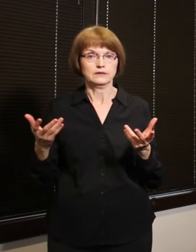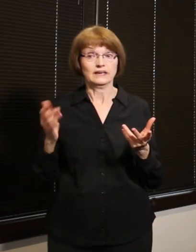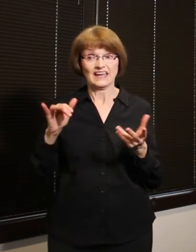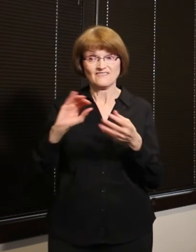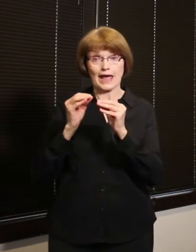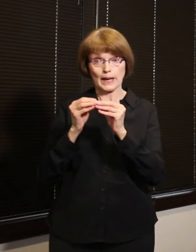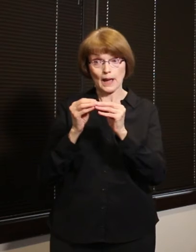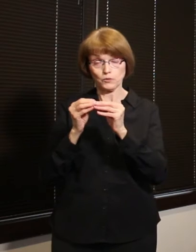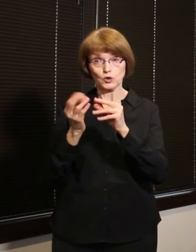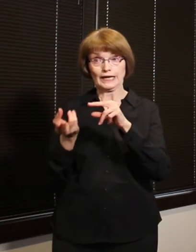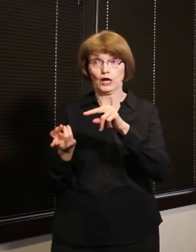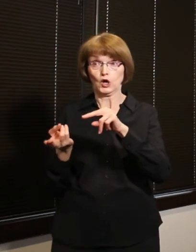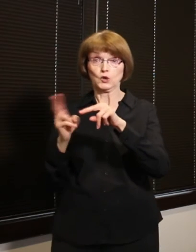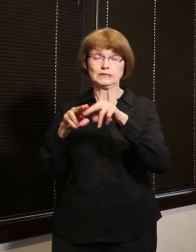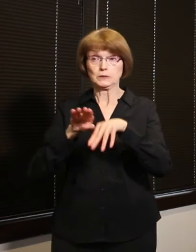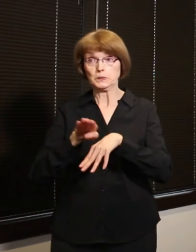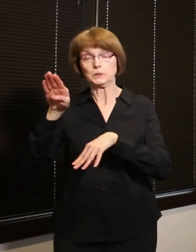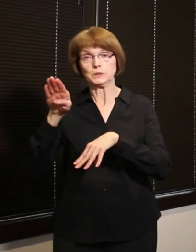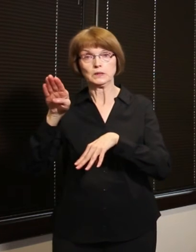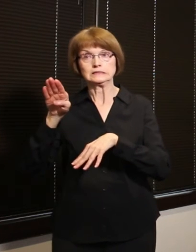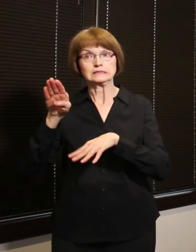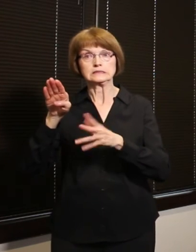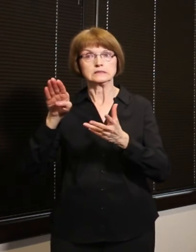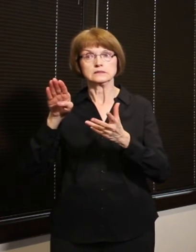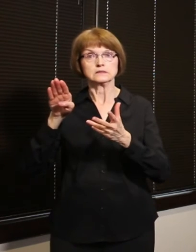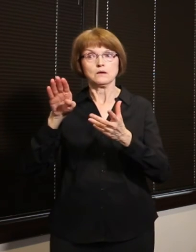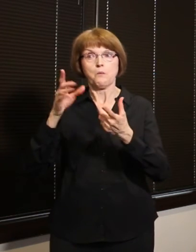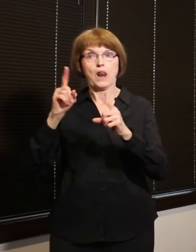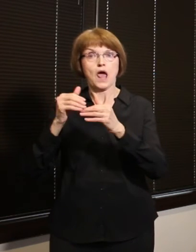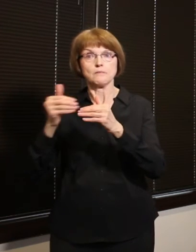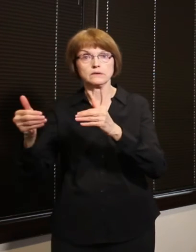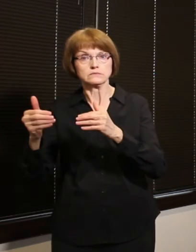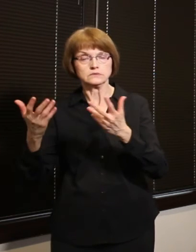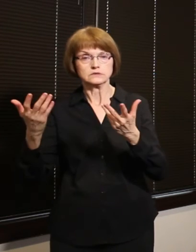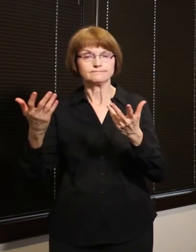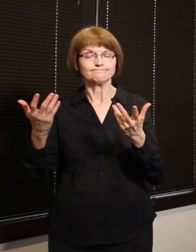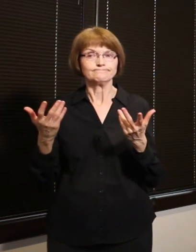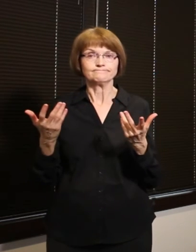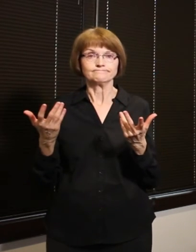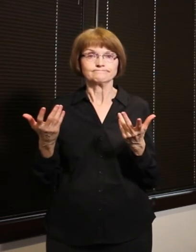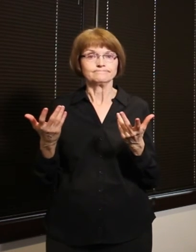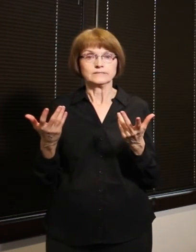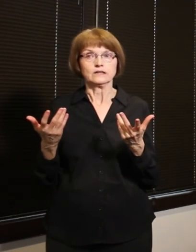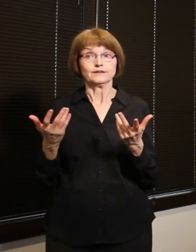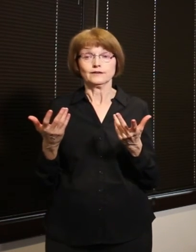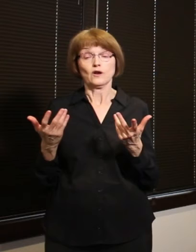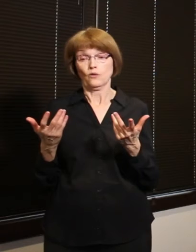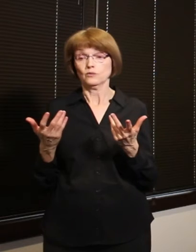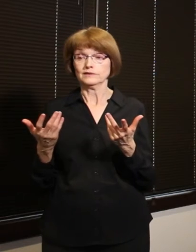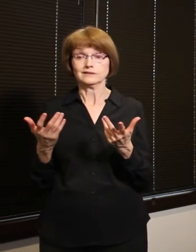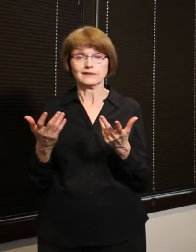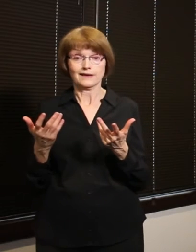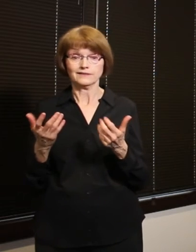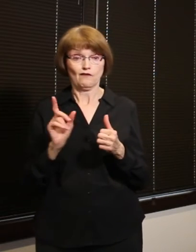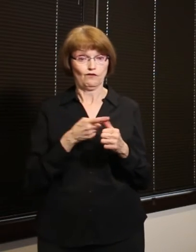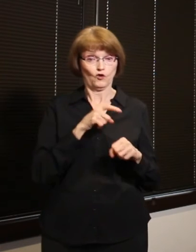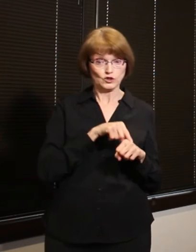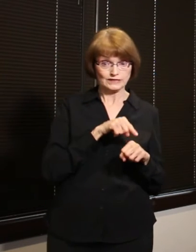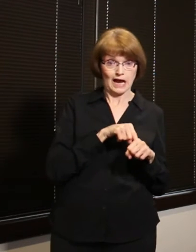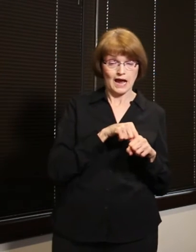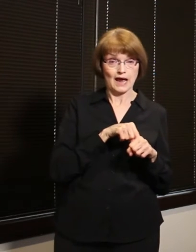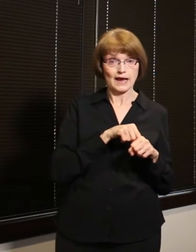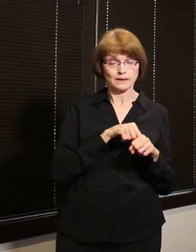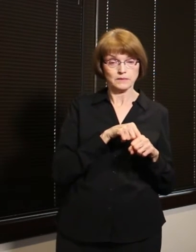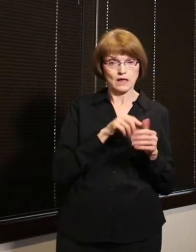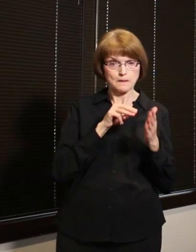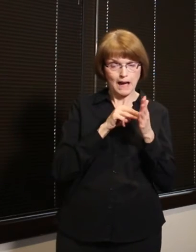rate increases by so much, what does that mean on the back end? And that's really no different than when we were preparing for the initial wave, when we